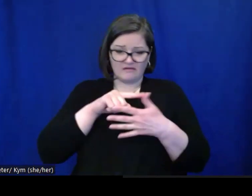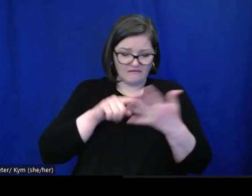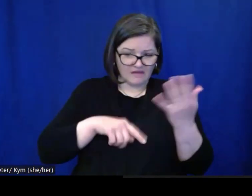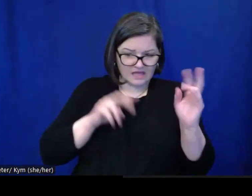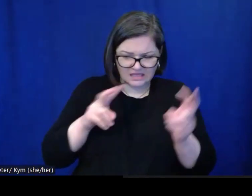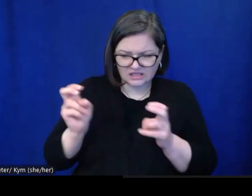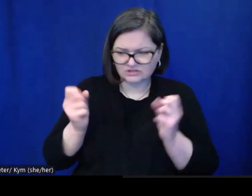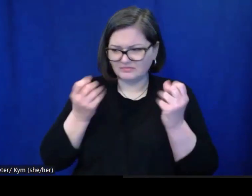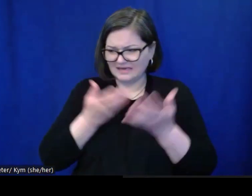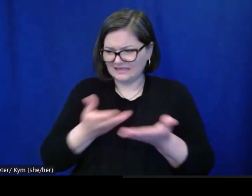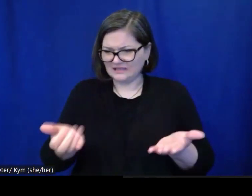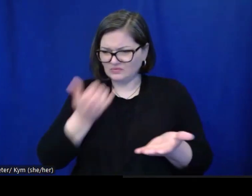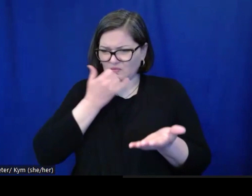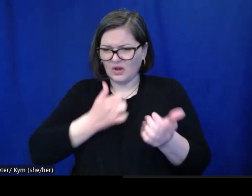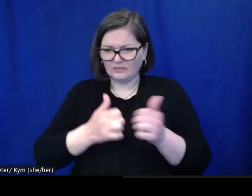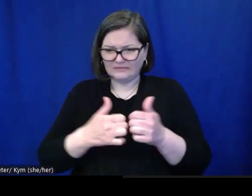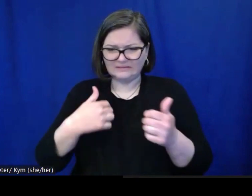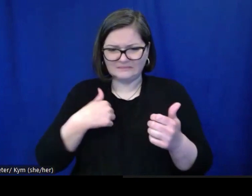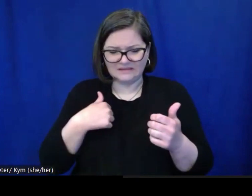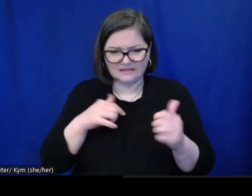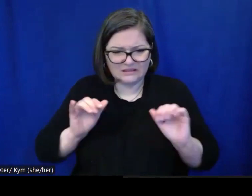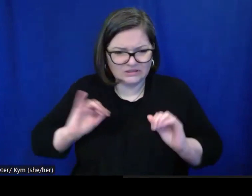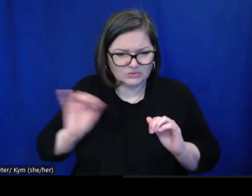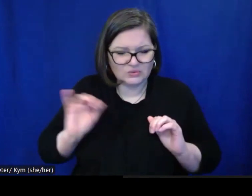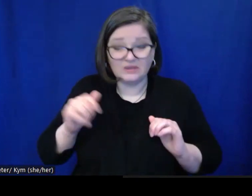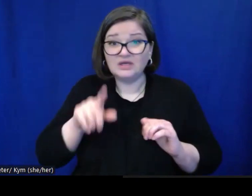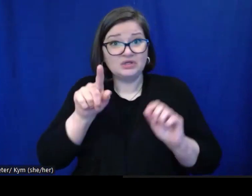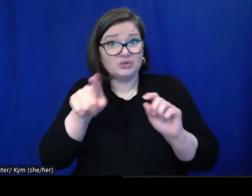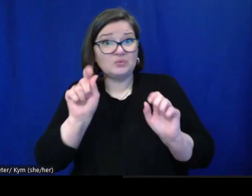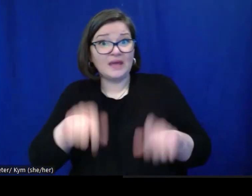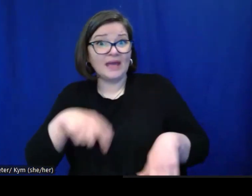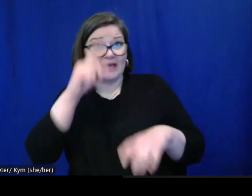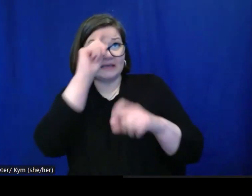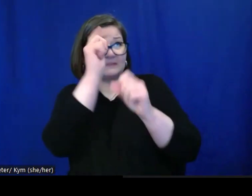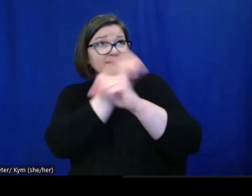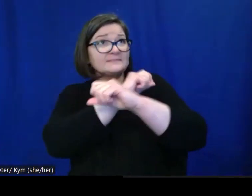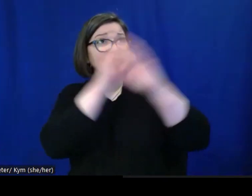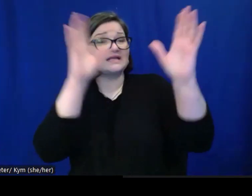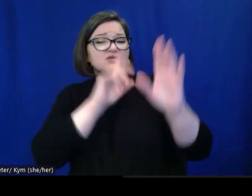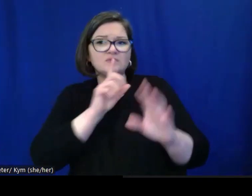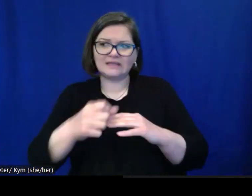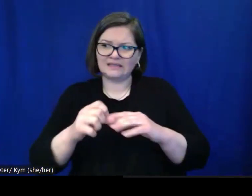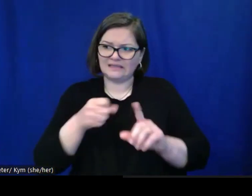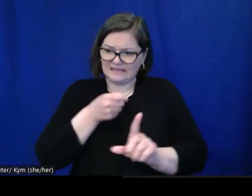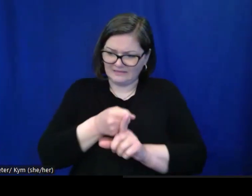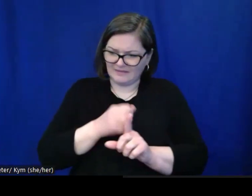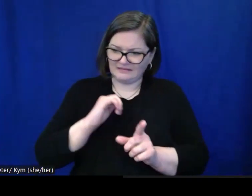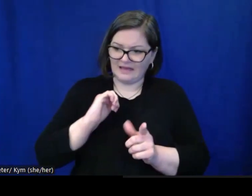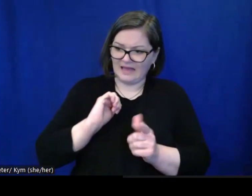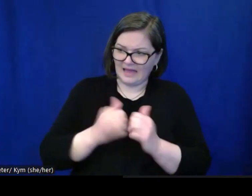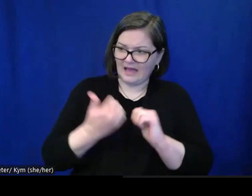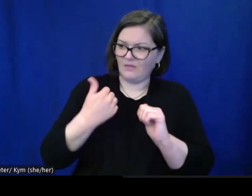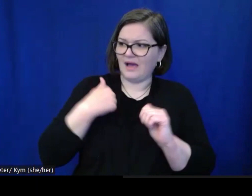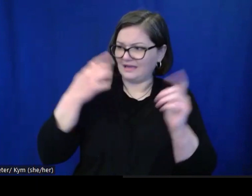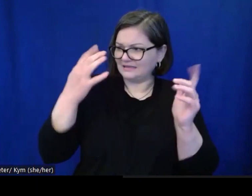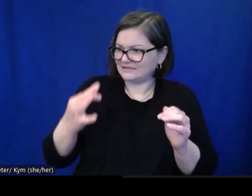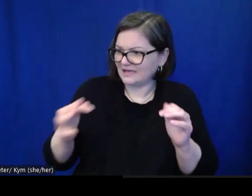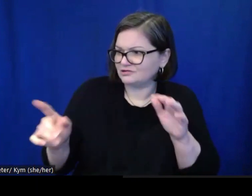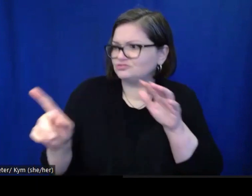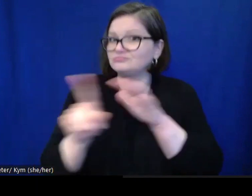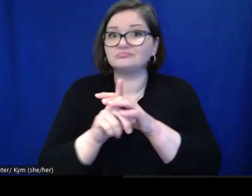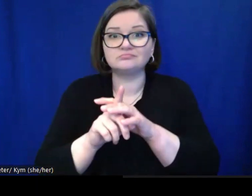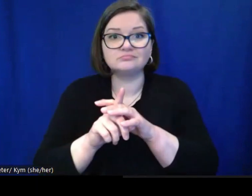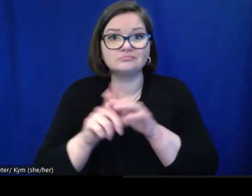wrong with me. And as you can imagine, that really affected how I showed up in the world. And I had so